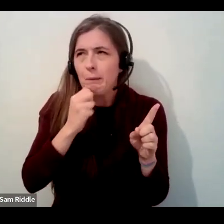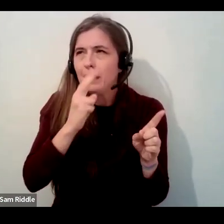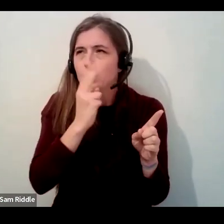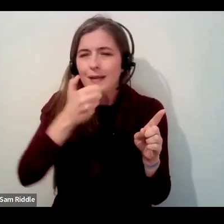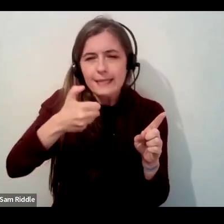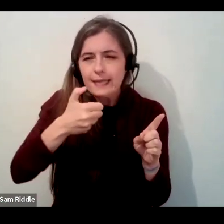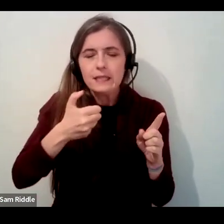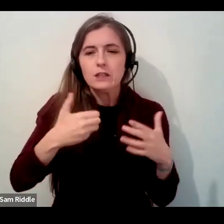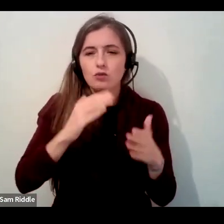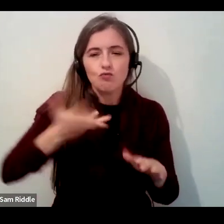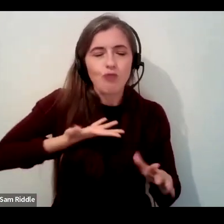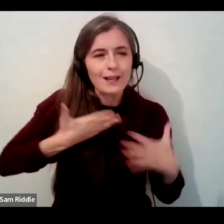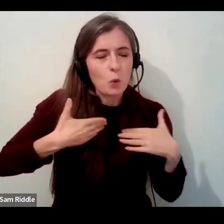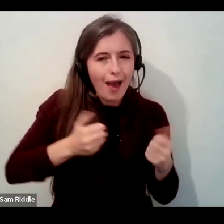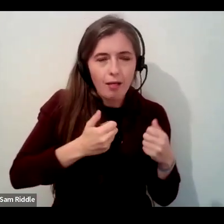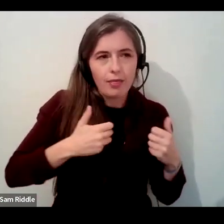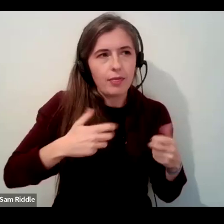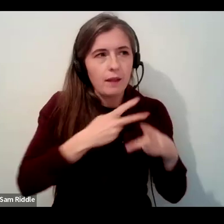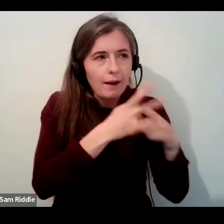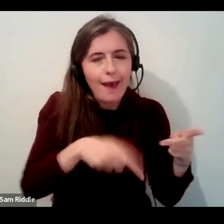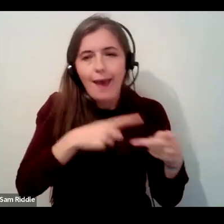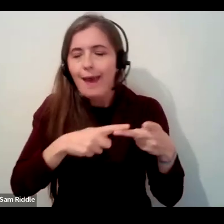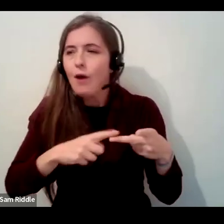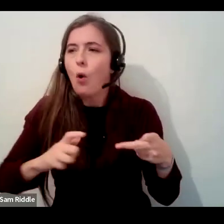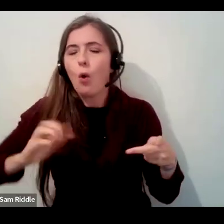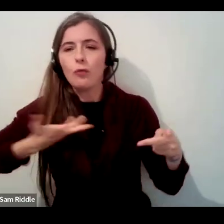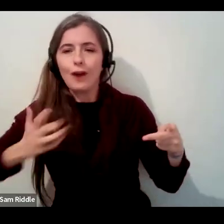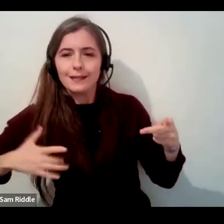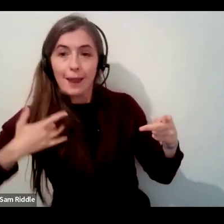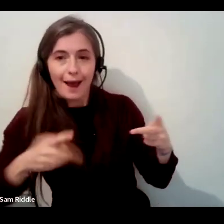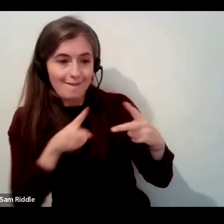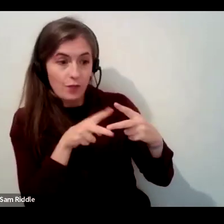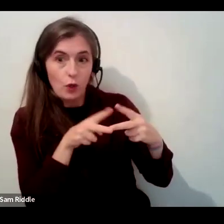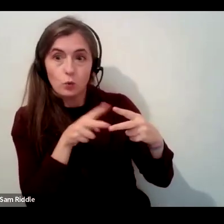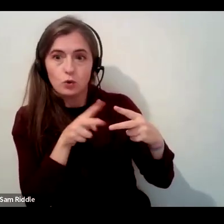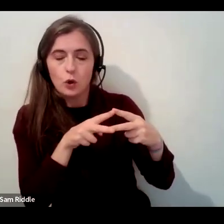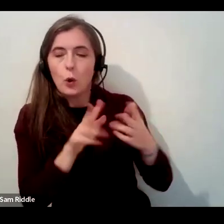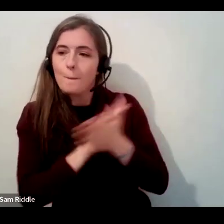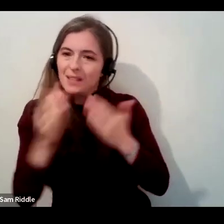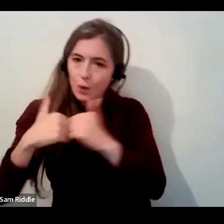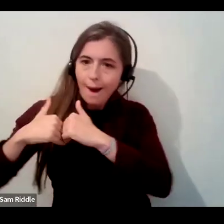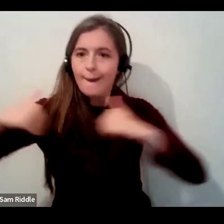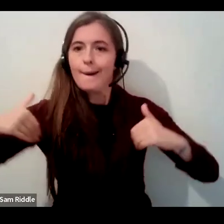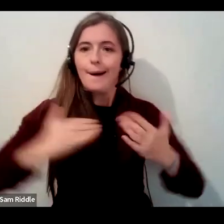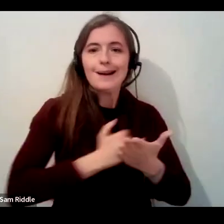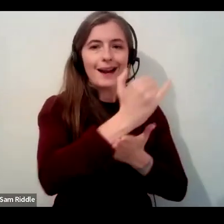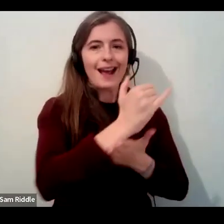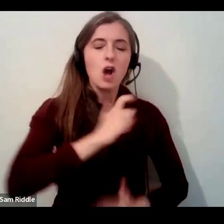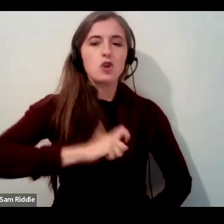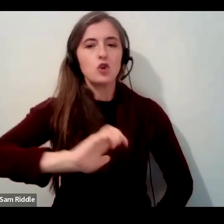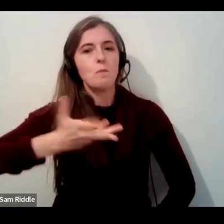to healthcare, right to life is another one. So I think that would make us really clear that we are coming from a human